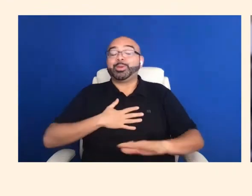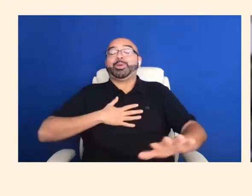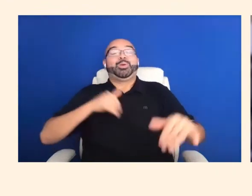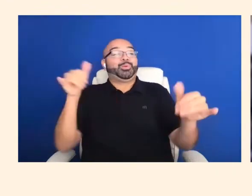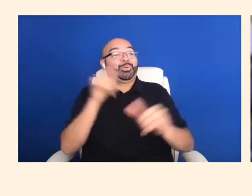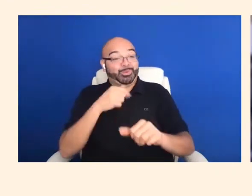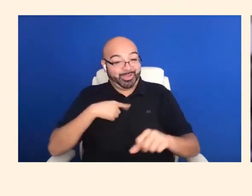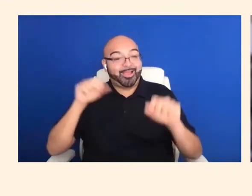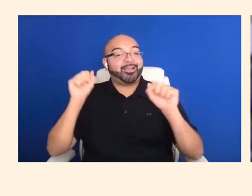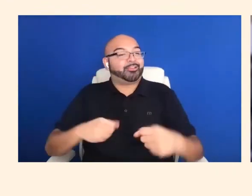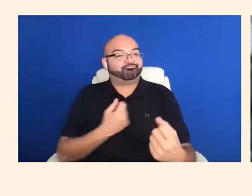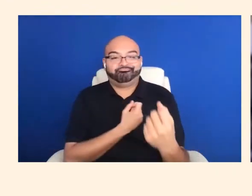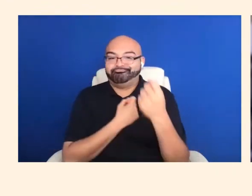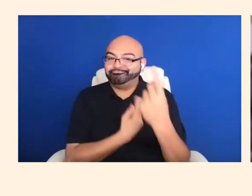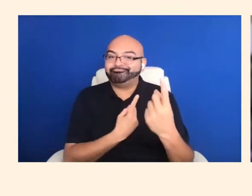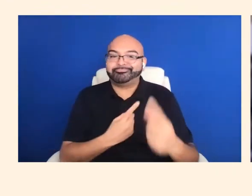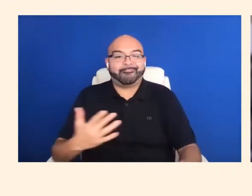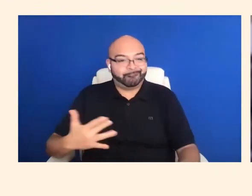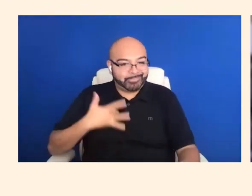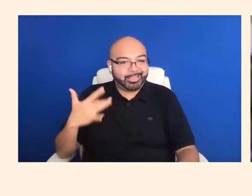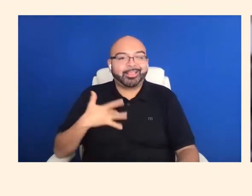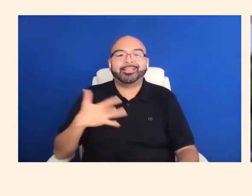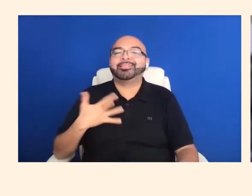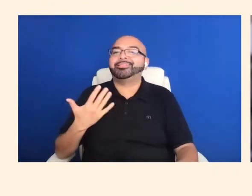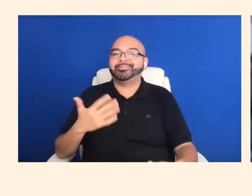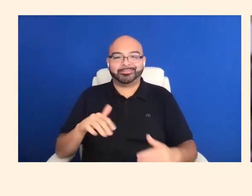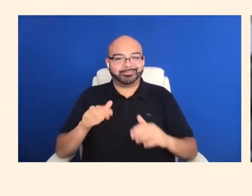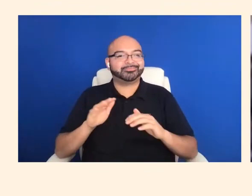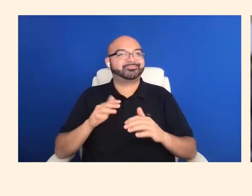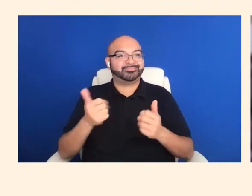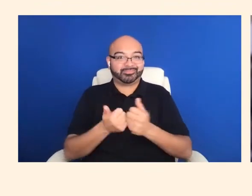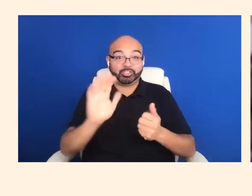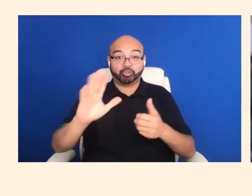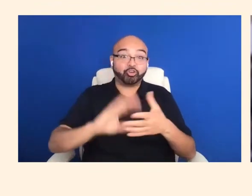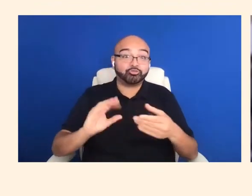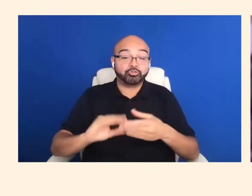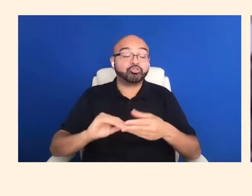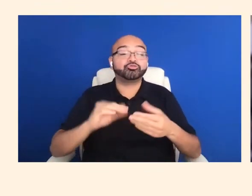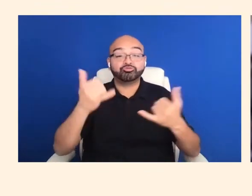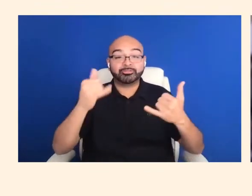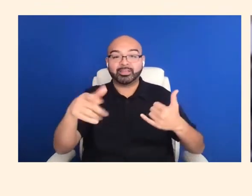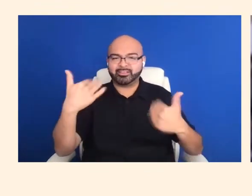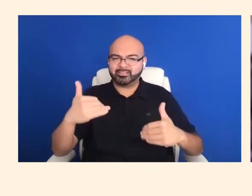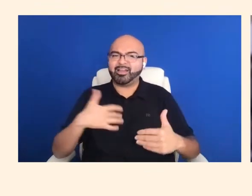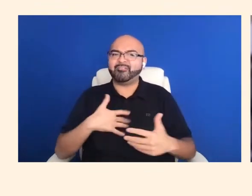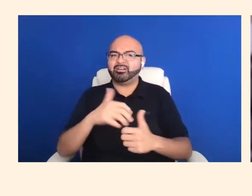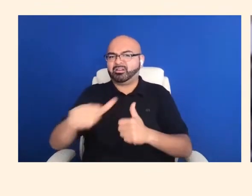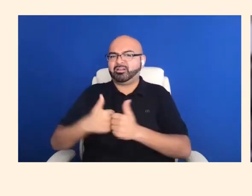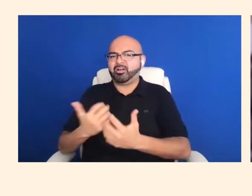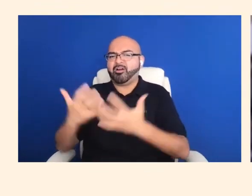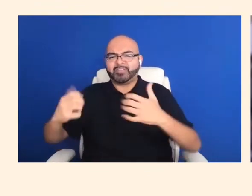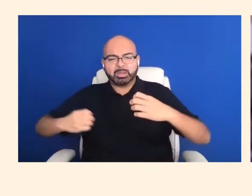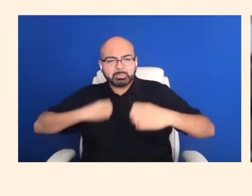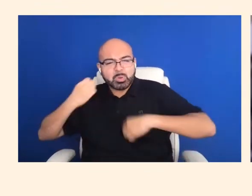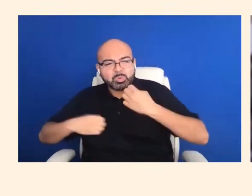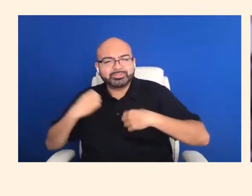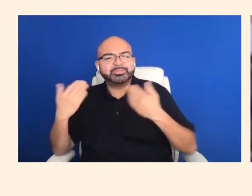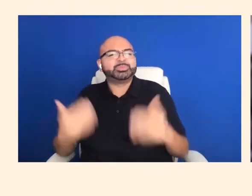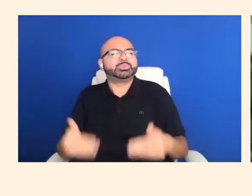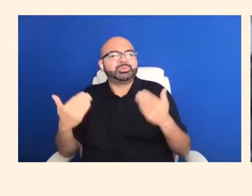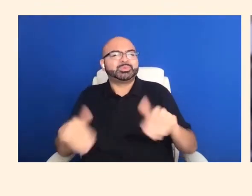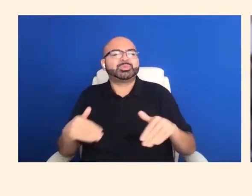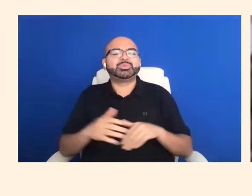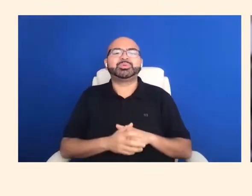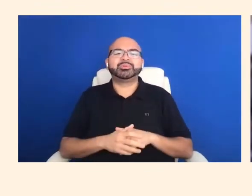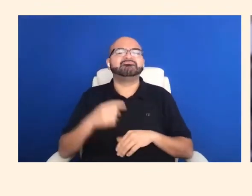I can just feel how loaded almost everything that you're delivering us today is. I have so many questions about how you even take